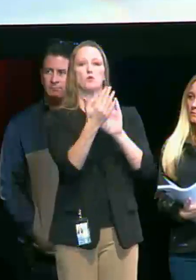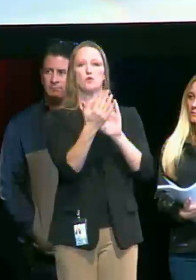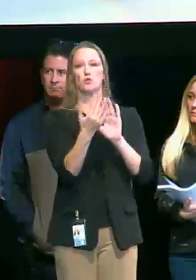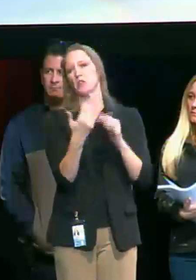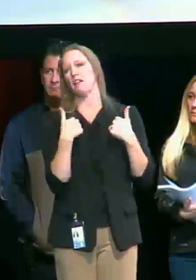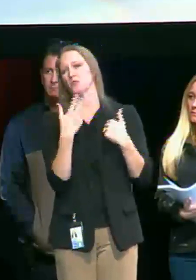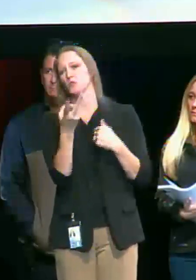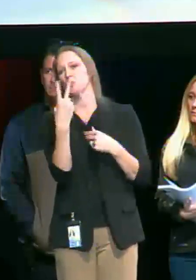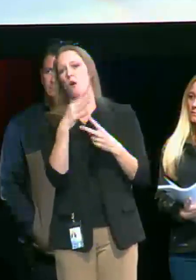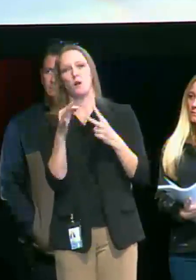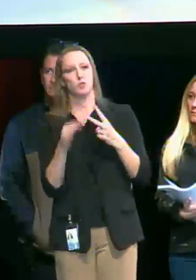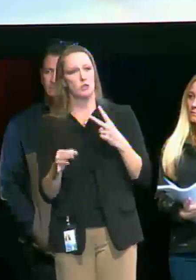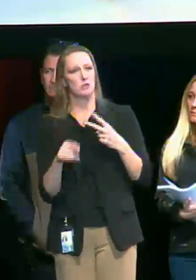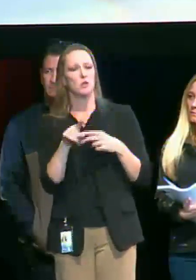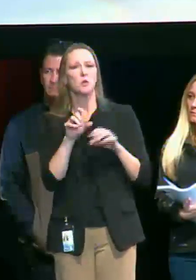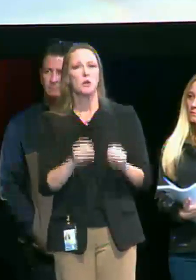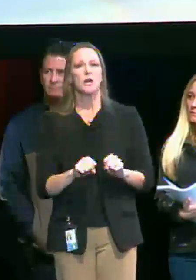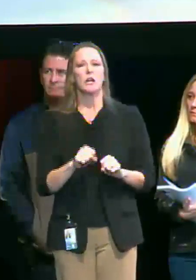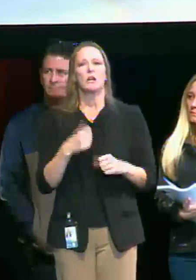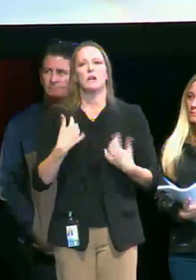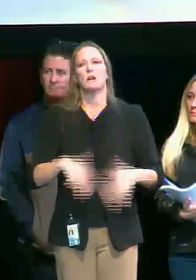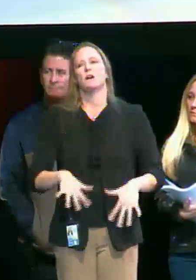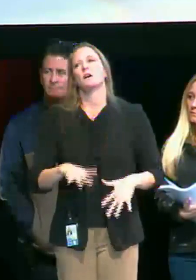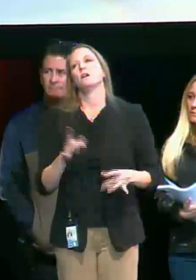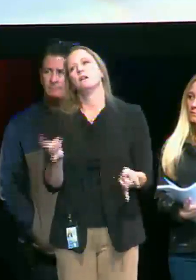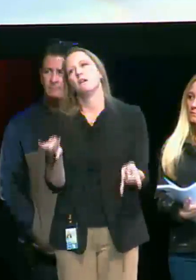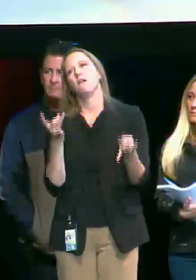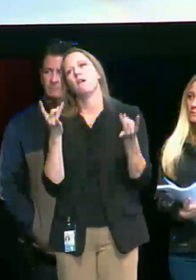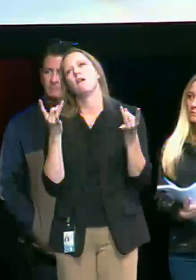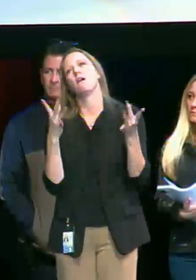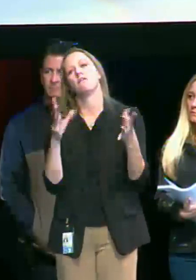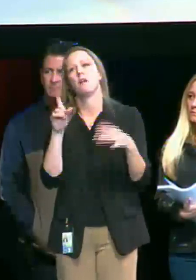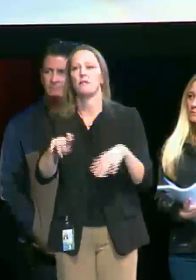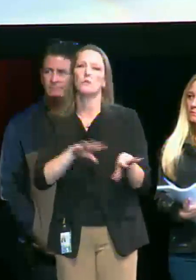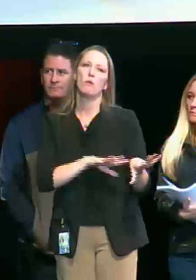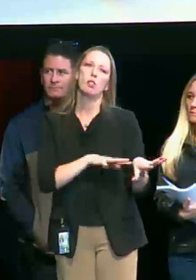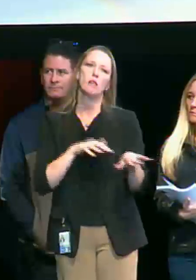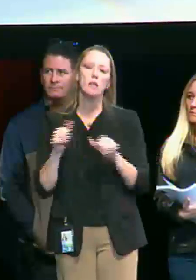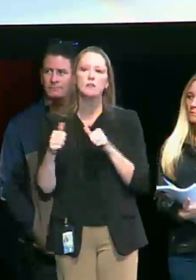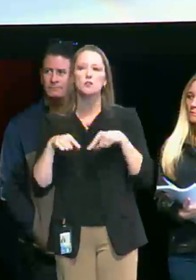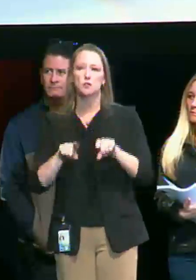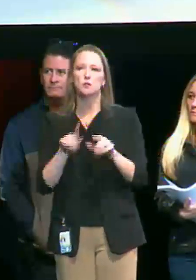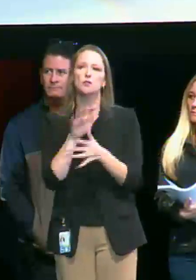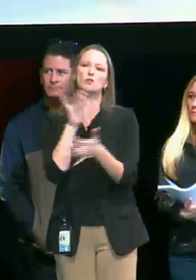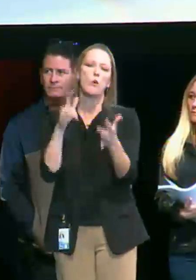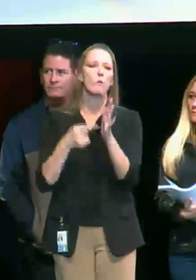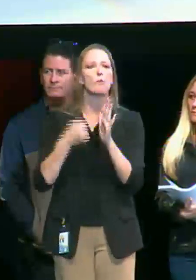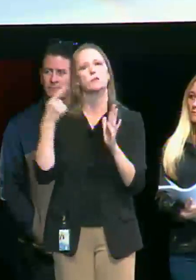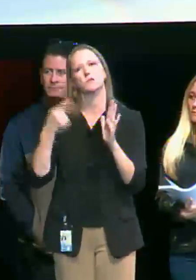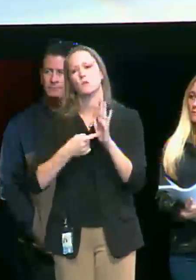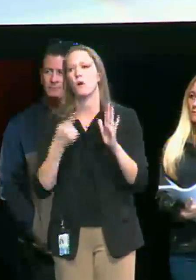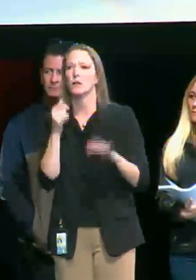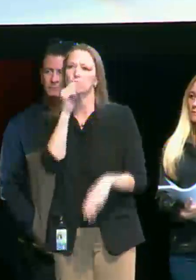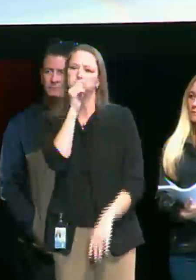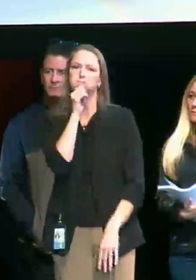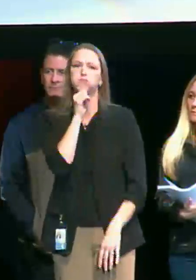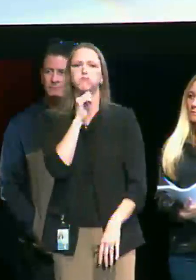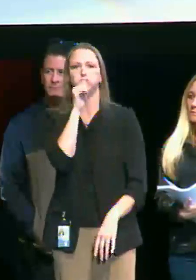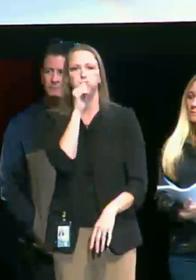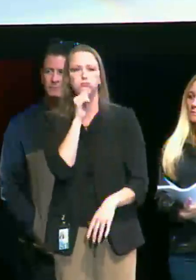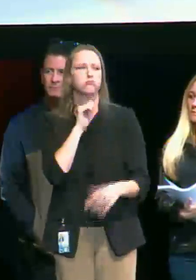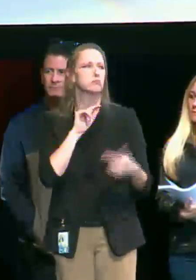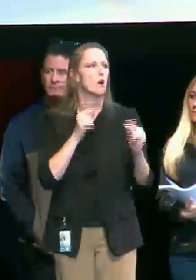can feel the pain of having to move out every now and again during a storm and all the harm and difficulty